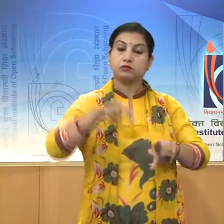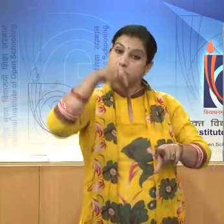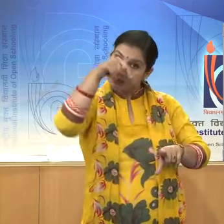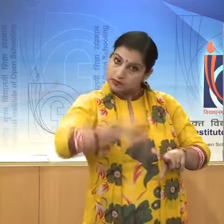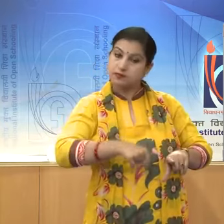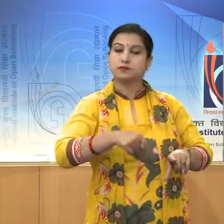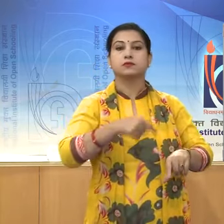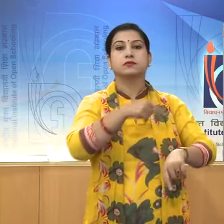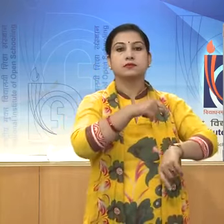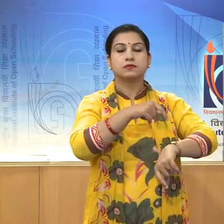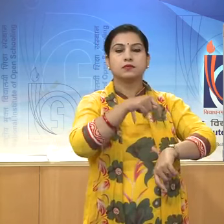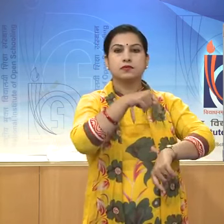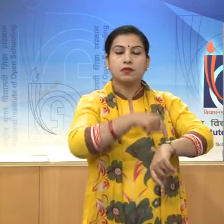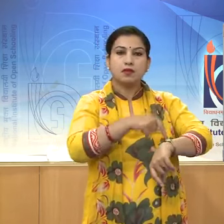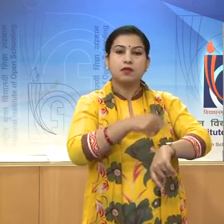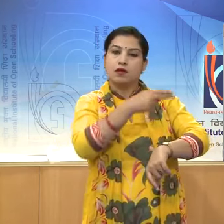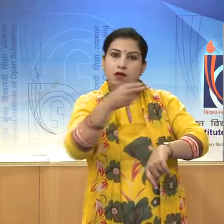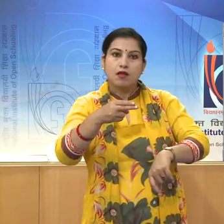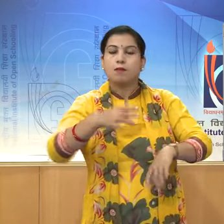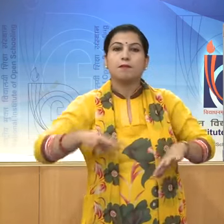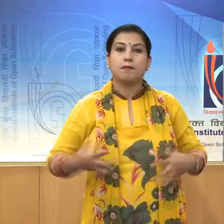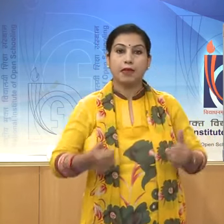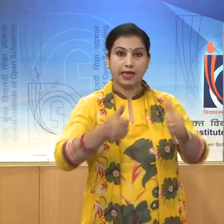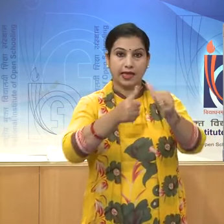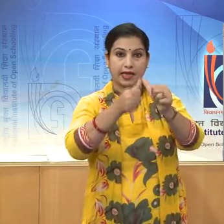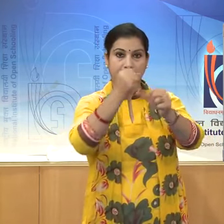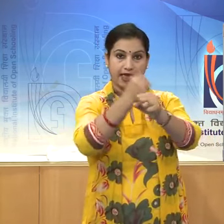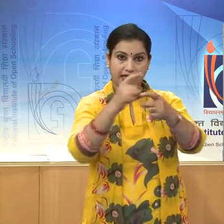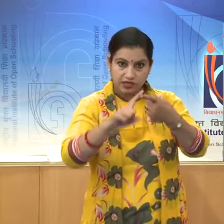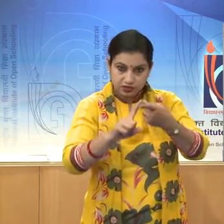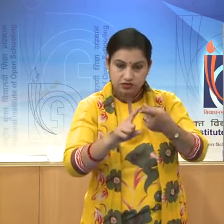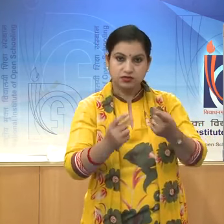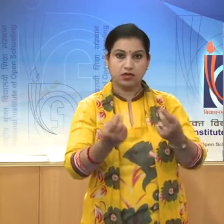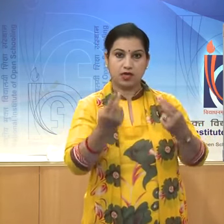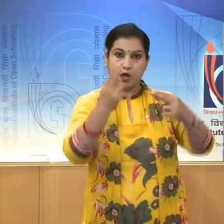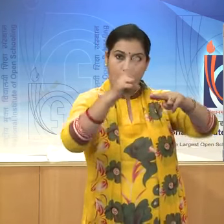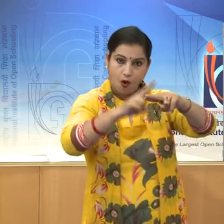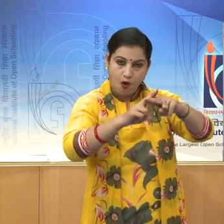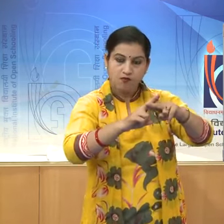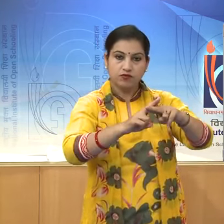Thus, it was called the Age of Enlightenment.